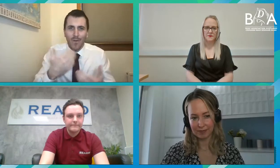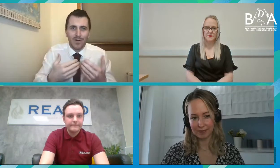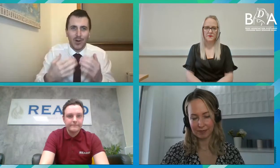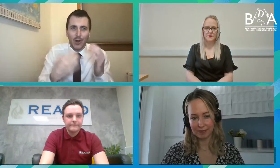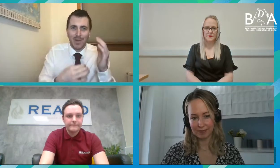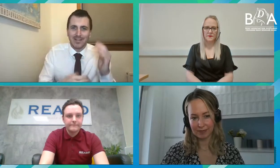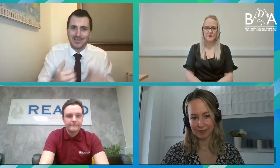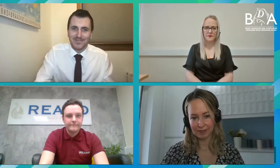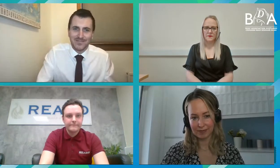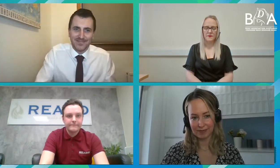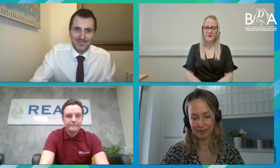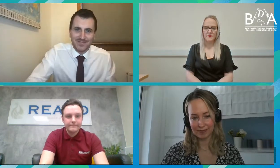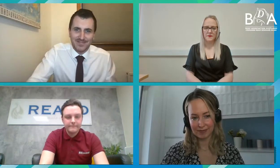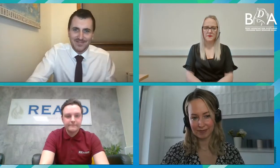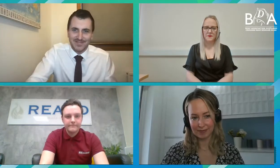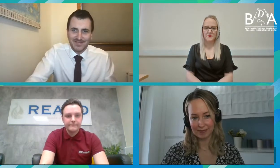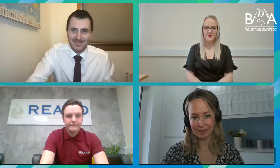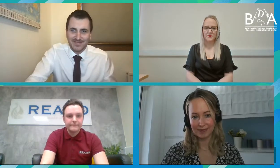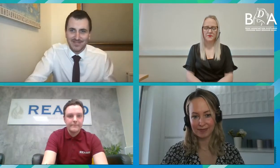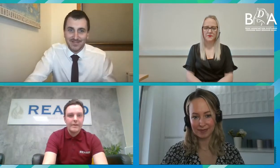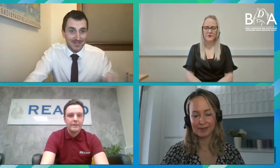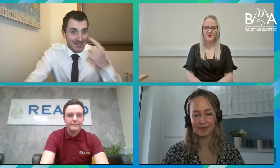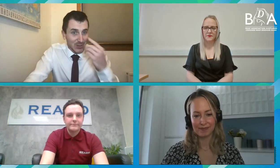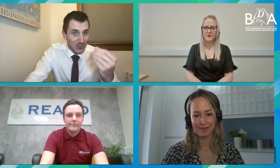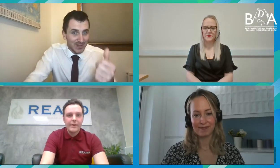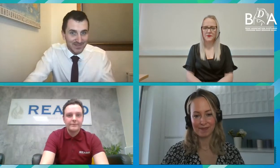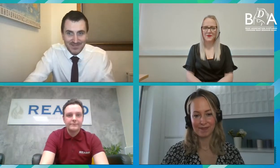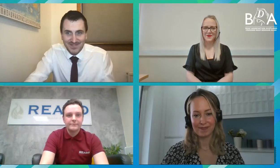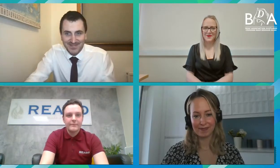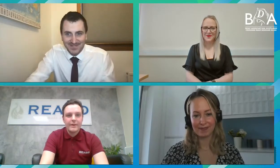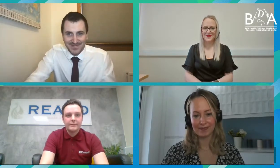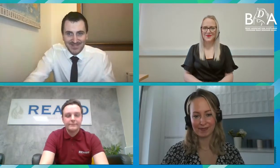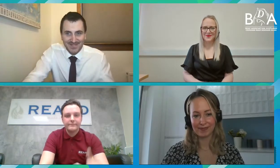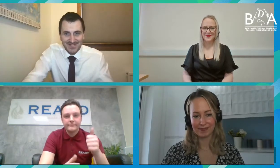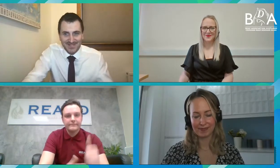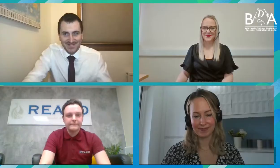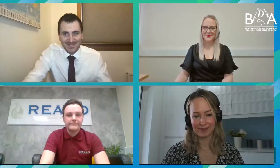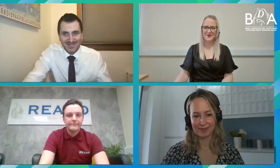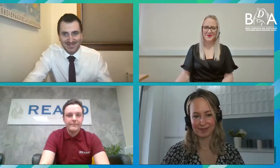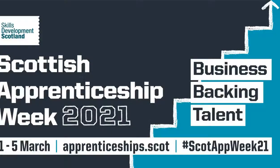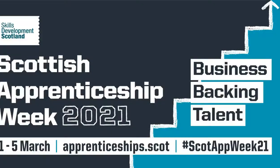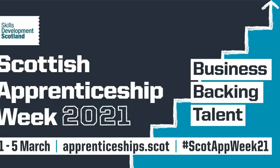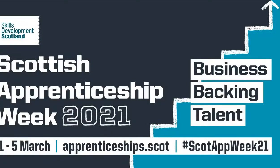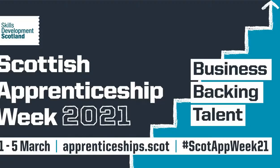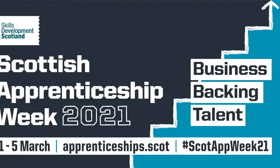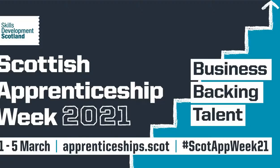comments online. We do welcome them, so please do contribute. See you shortly.